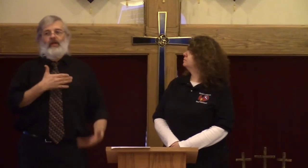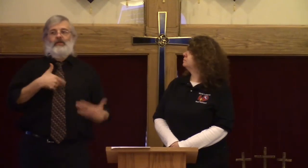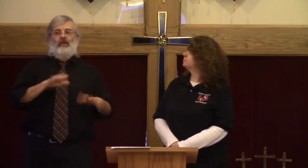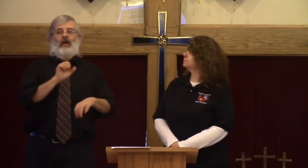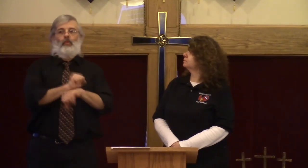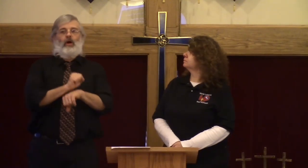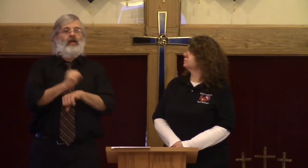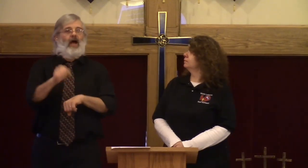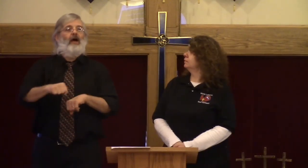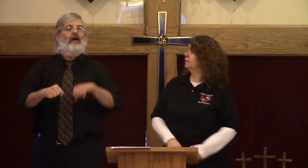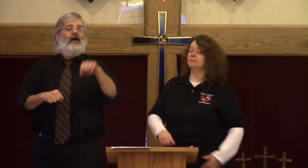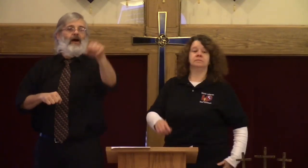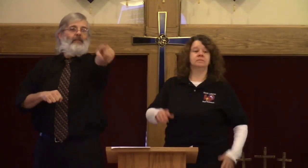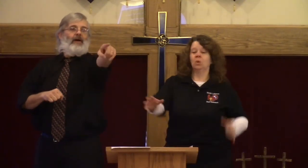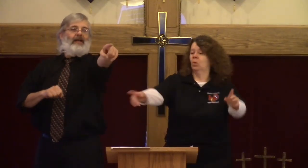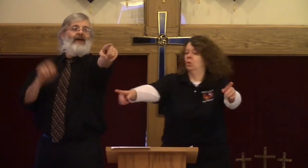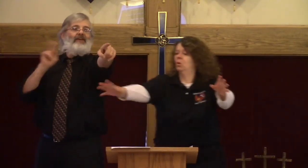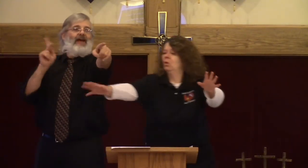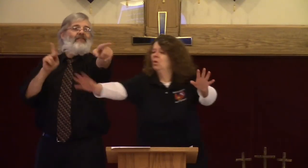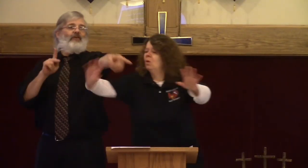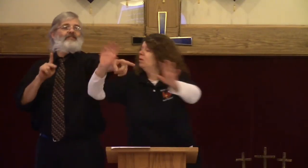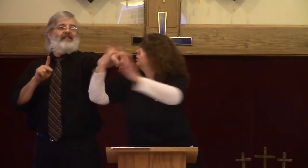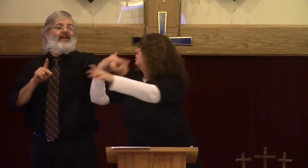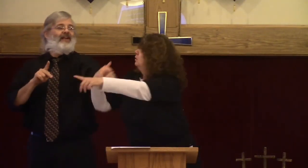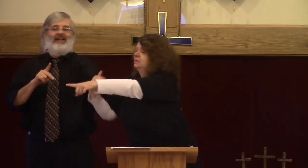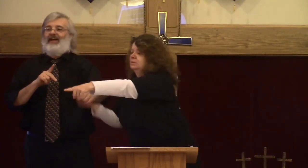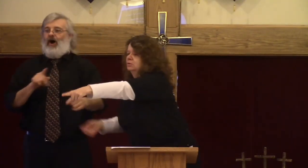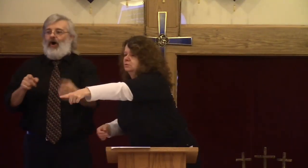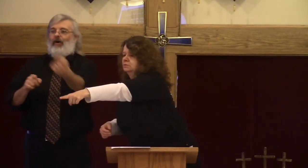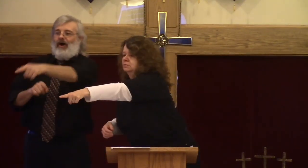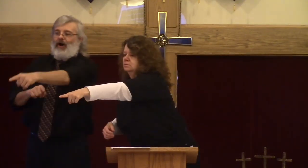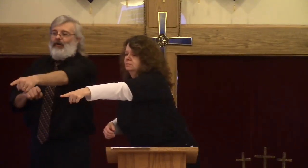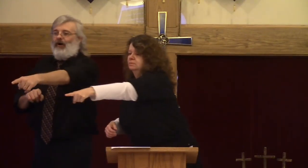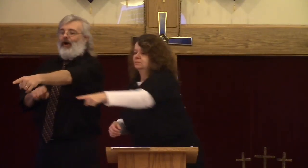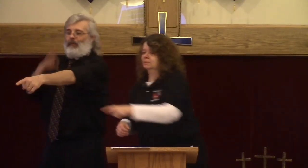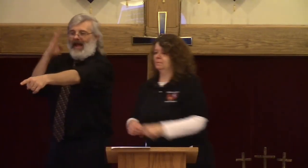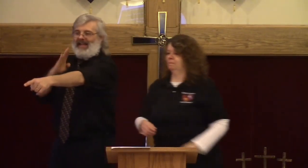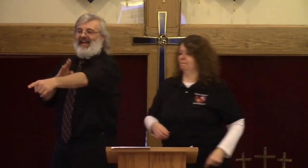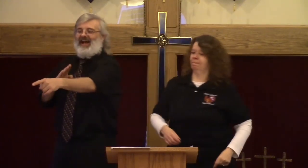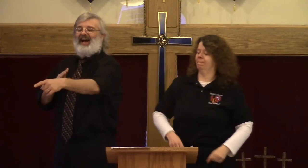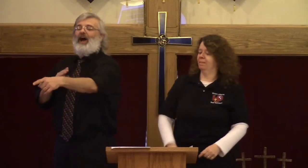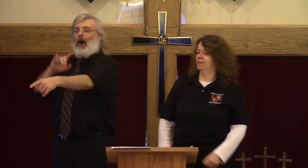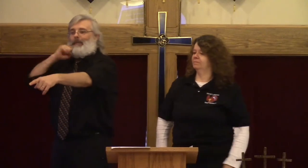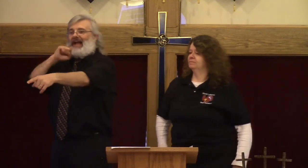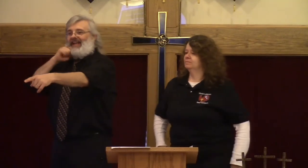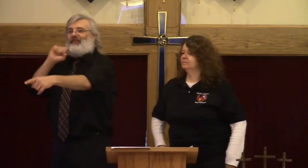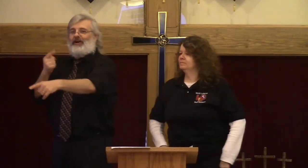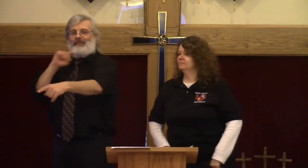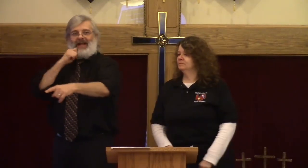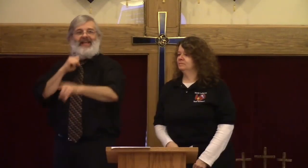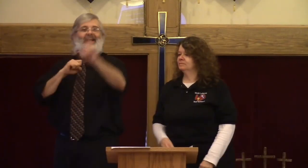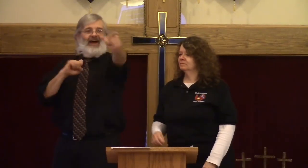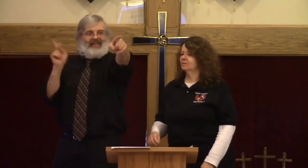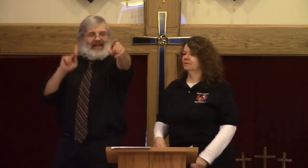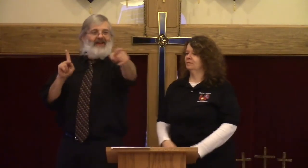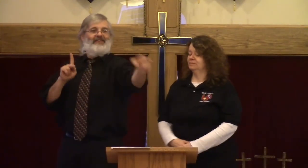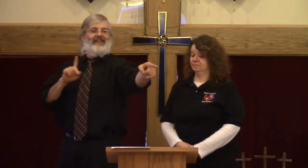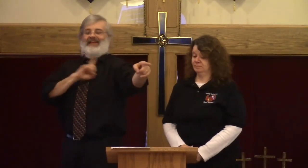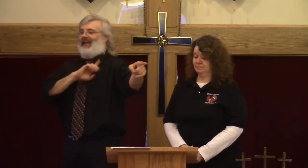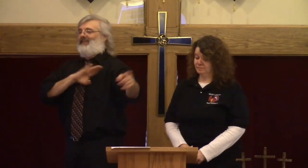to let it work, yeah. Kevin first, and then, Becky? Well, Becky first, Becky, and then Kevin, and then David.